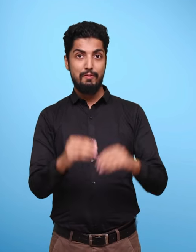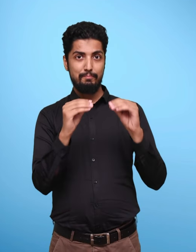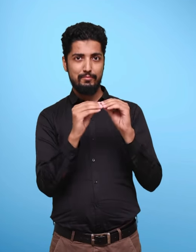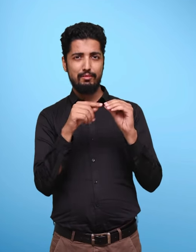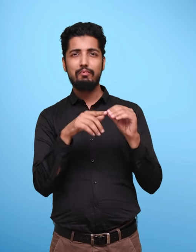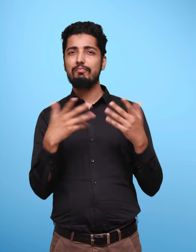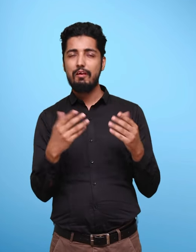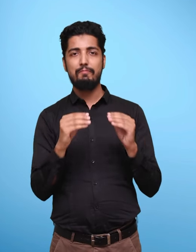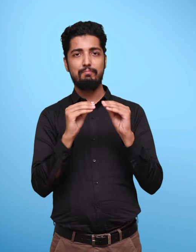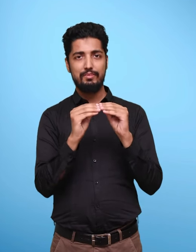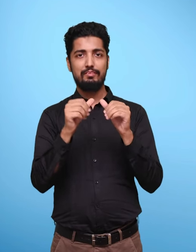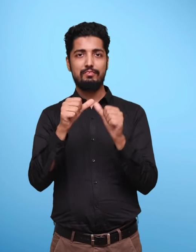B is for bag,